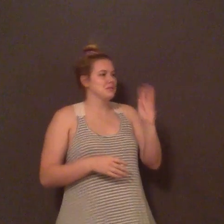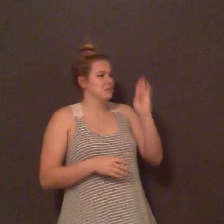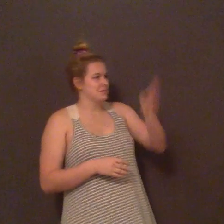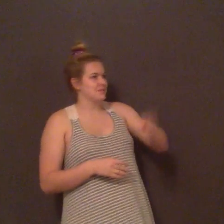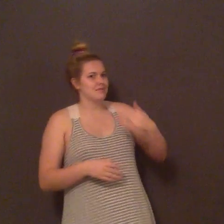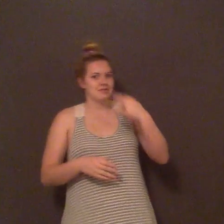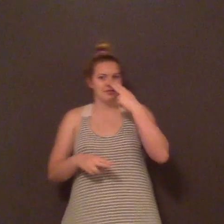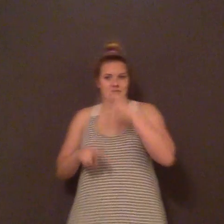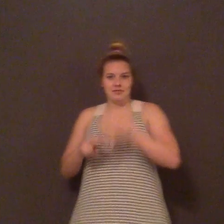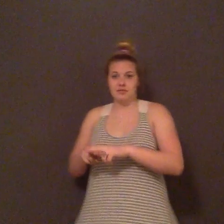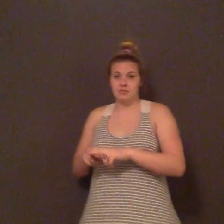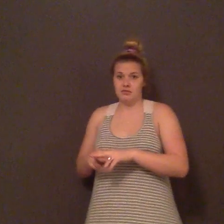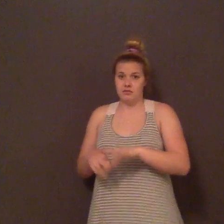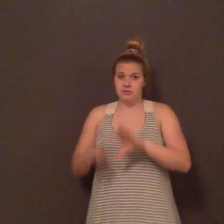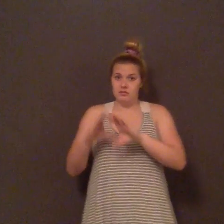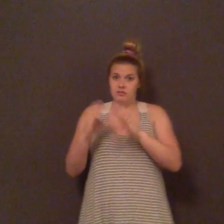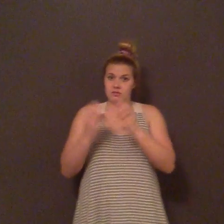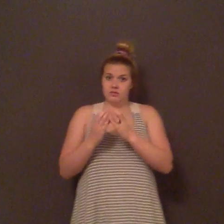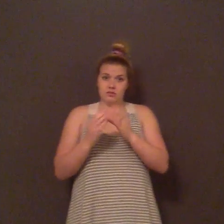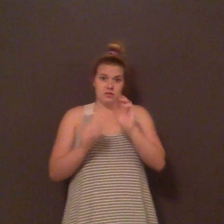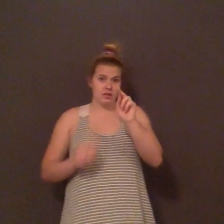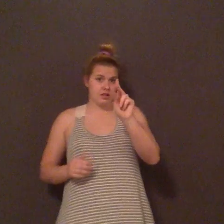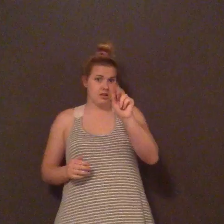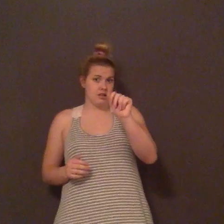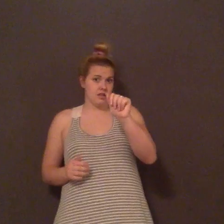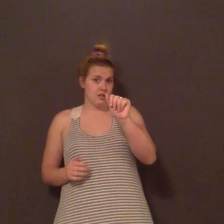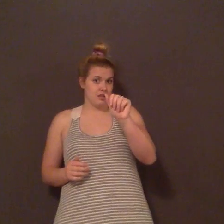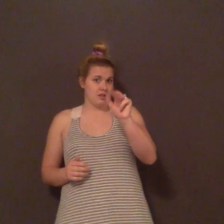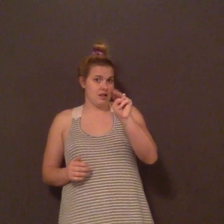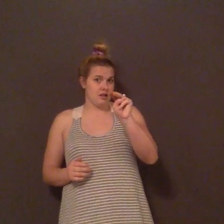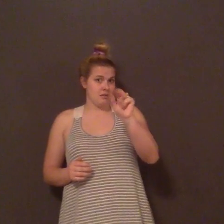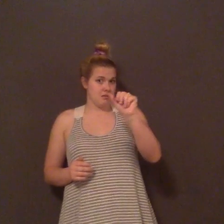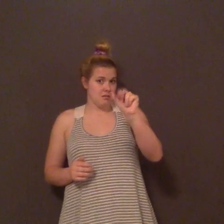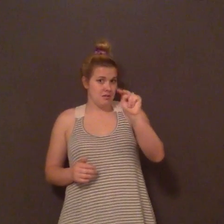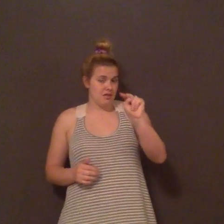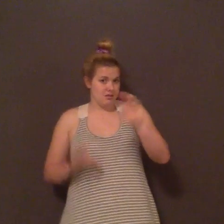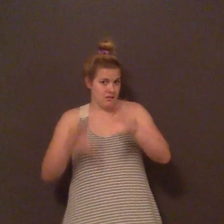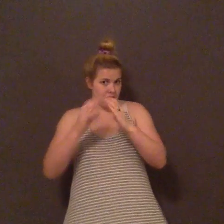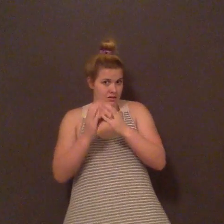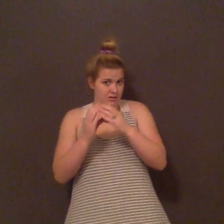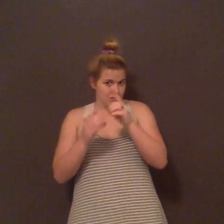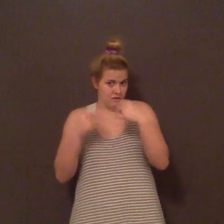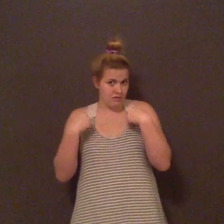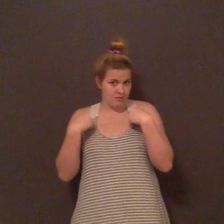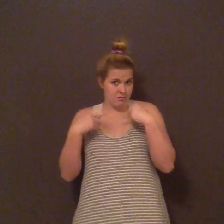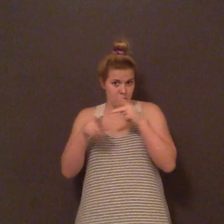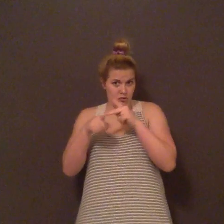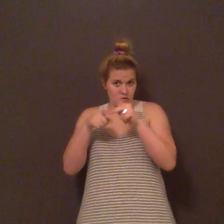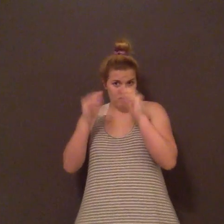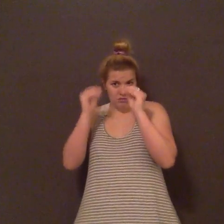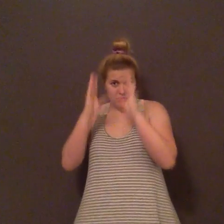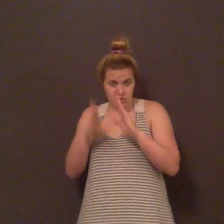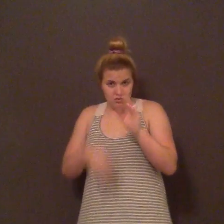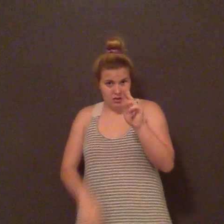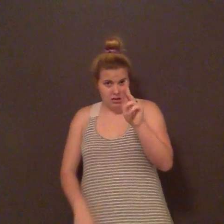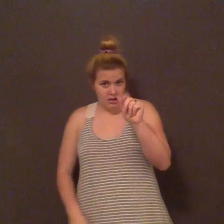You're taking Kamen's class? Pardon? Sorry, I couldn't help but overhear. You're taking Professor Kamen's class. Yes, I am. You